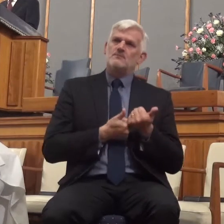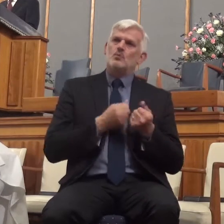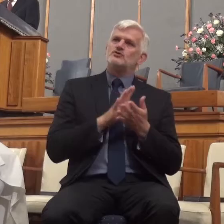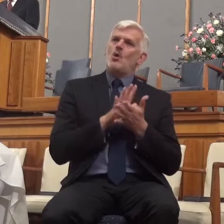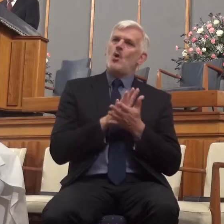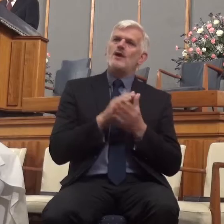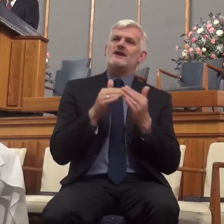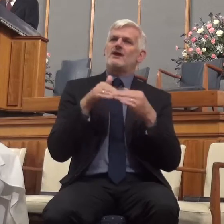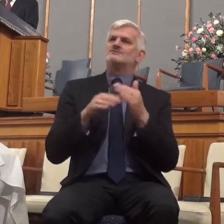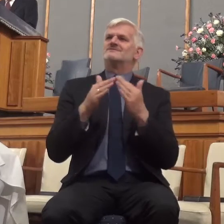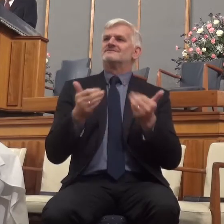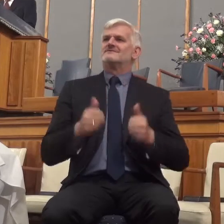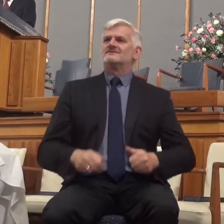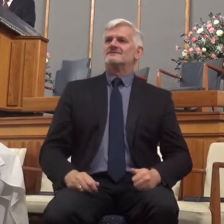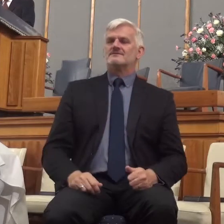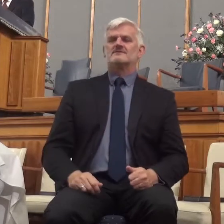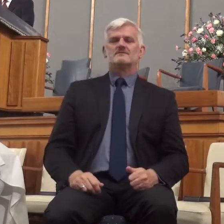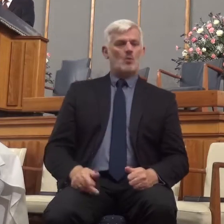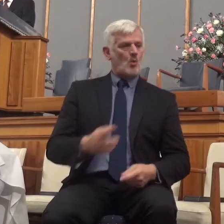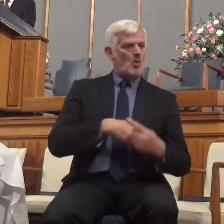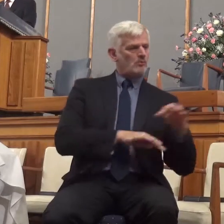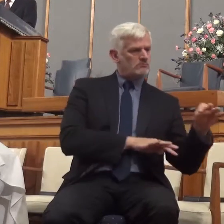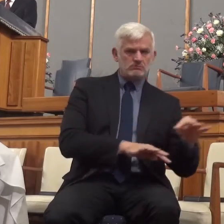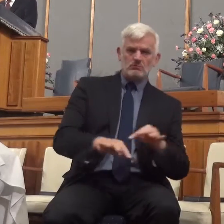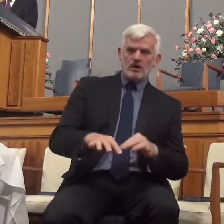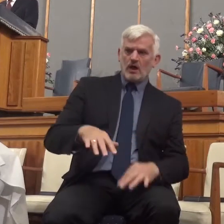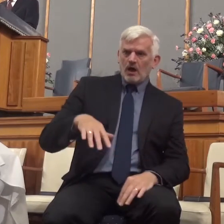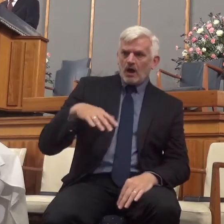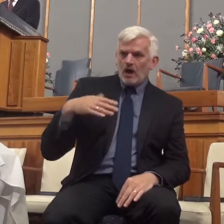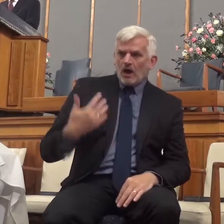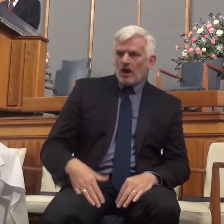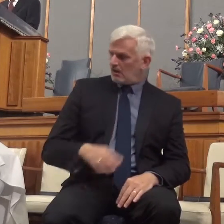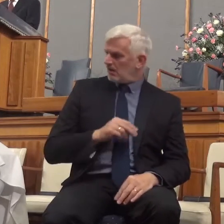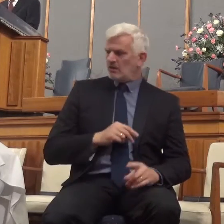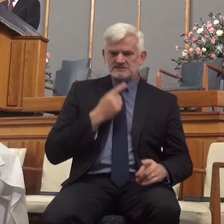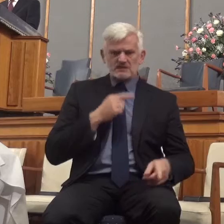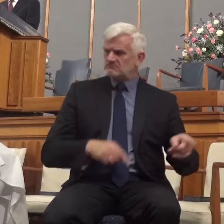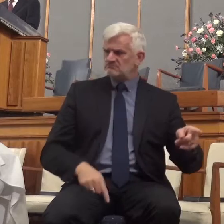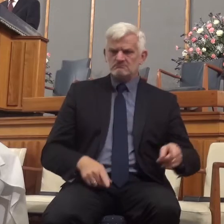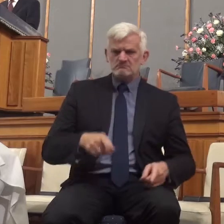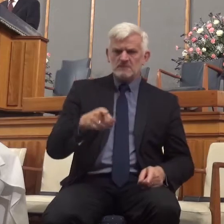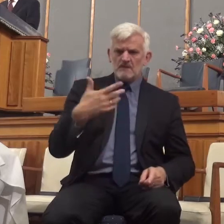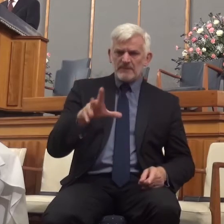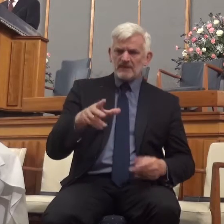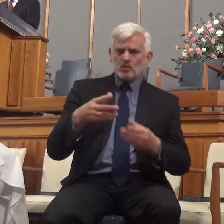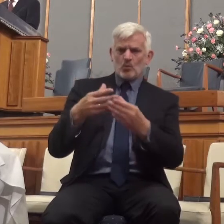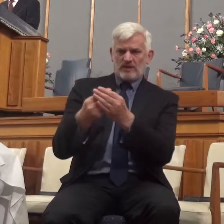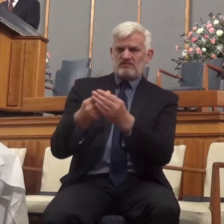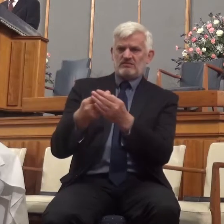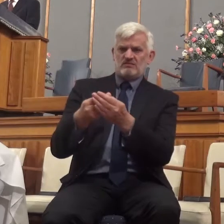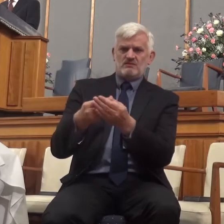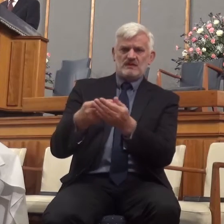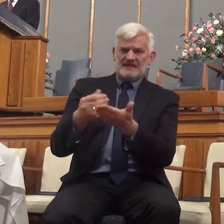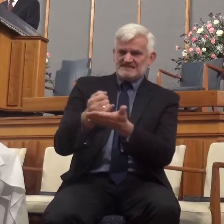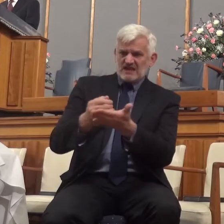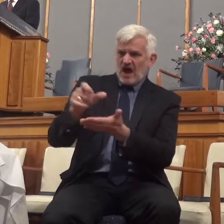joyfully. And when they saw it, they all murmured, saying that he was gone to be guest with a man